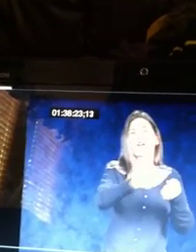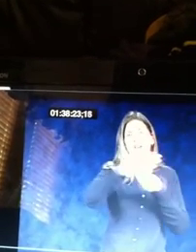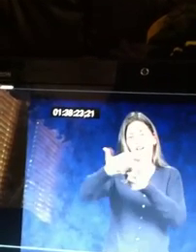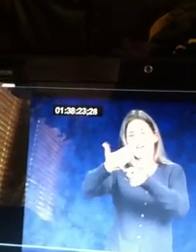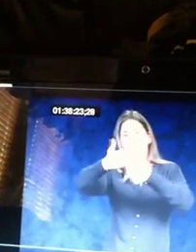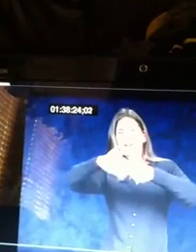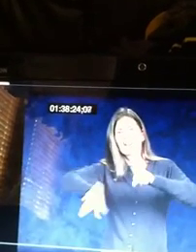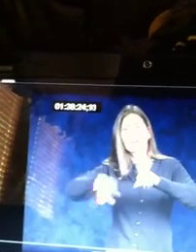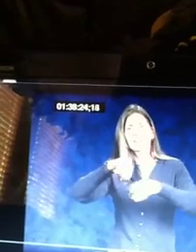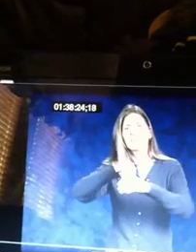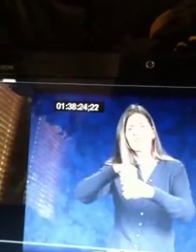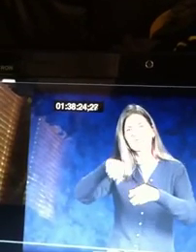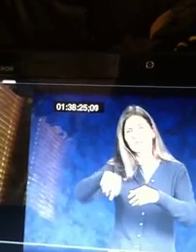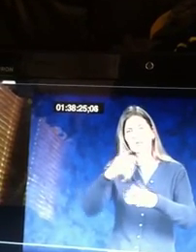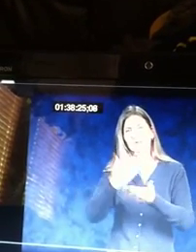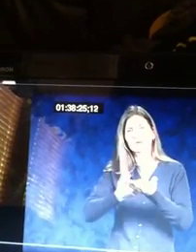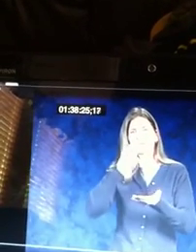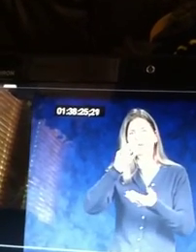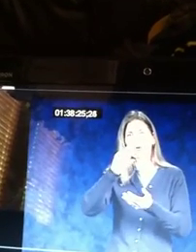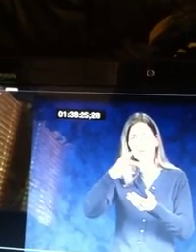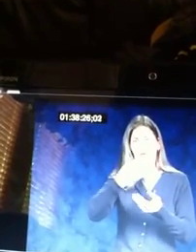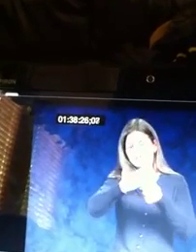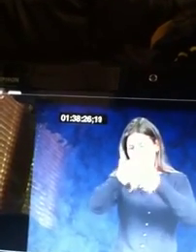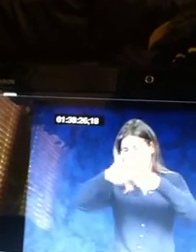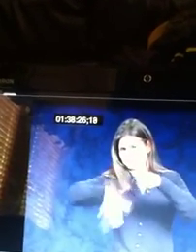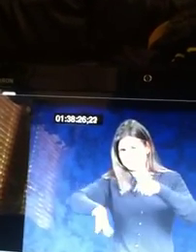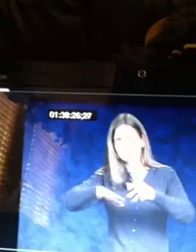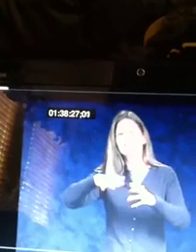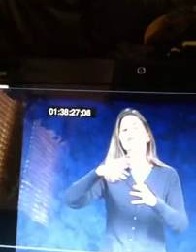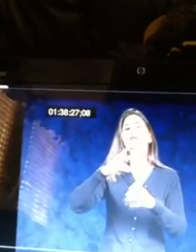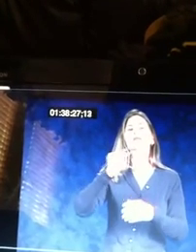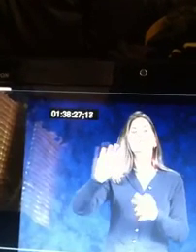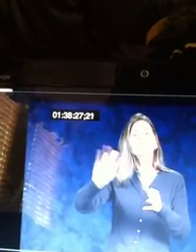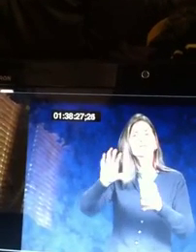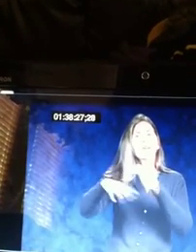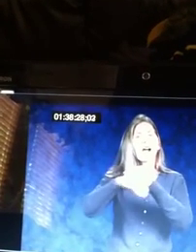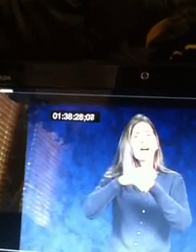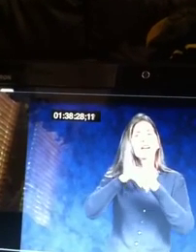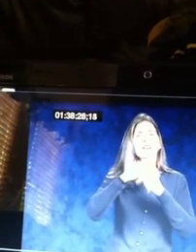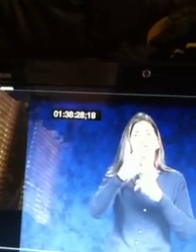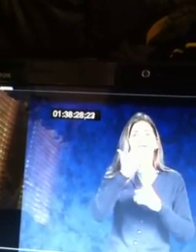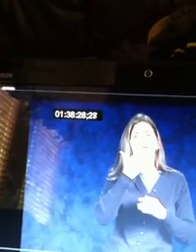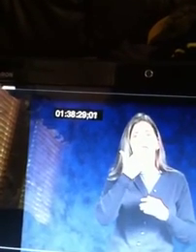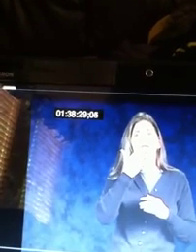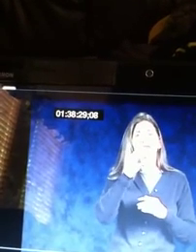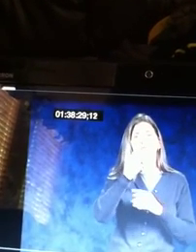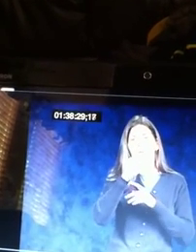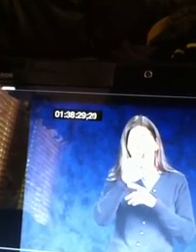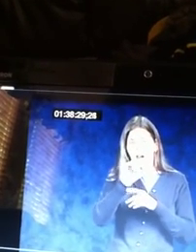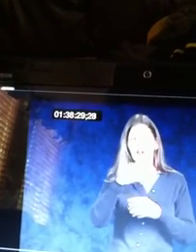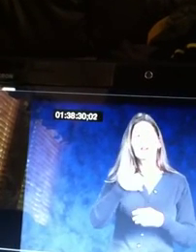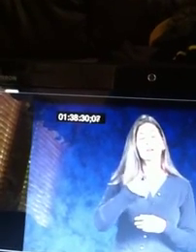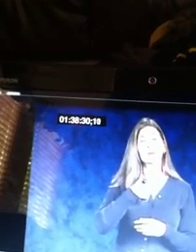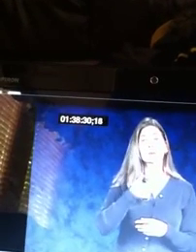And I do add a little bit of oil. So go ahead and brown those, saute them, and then add them to your